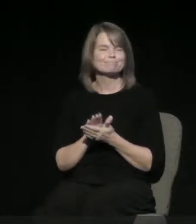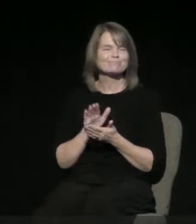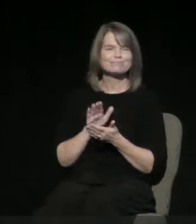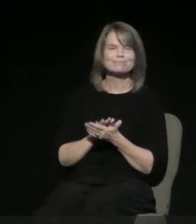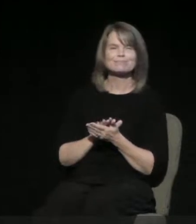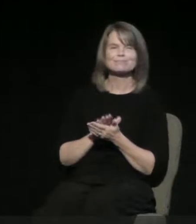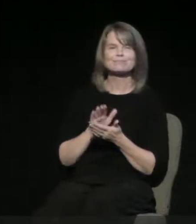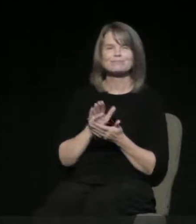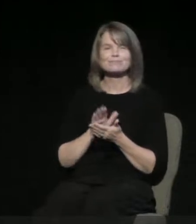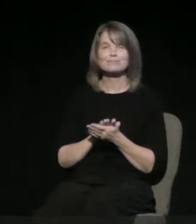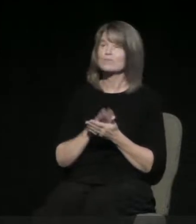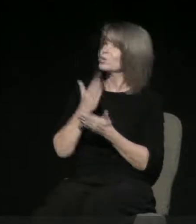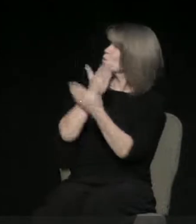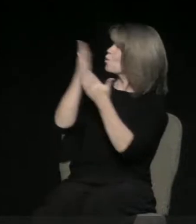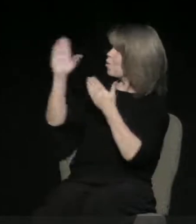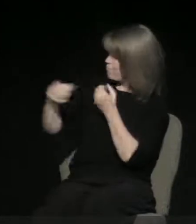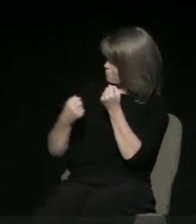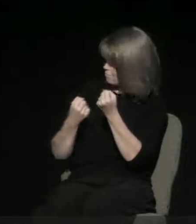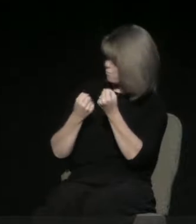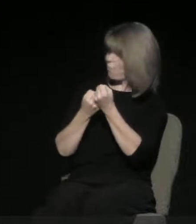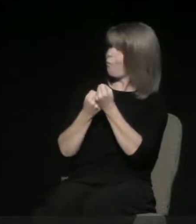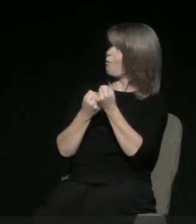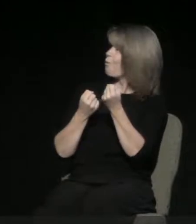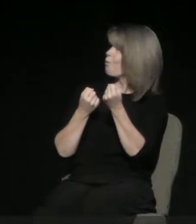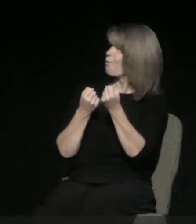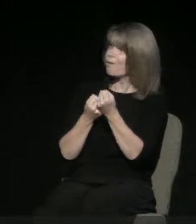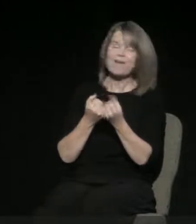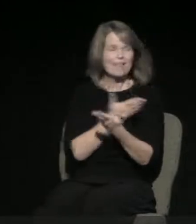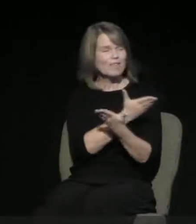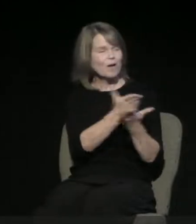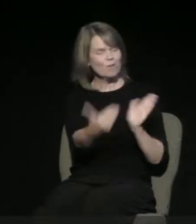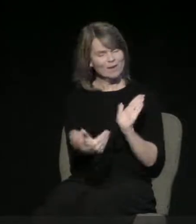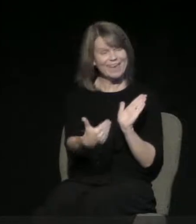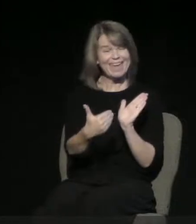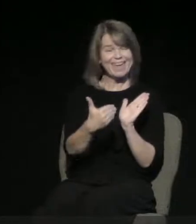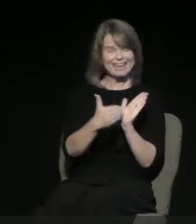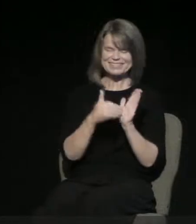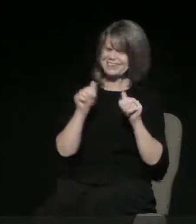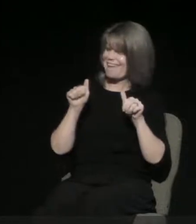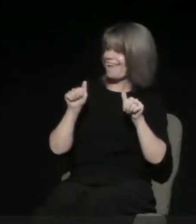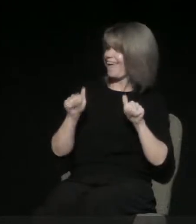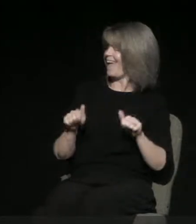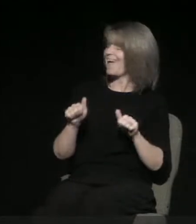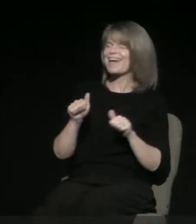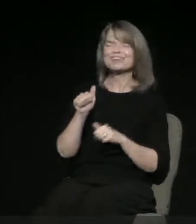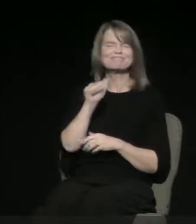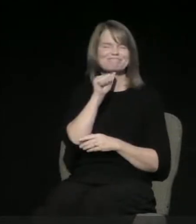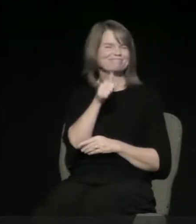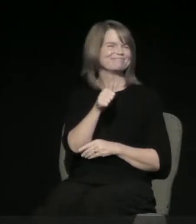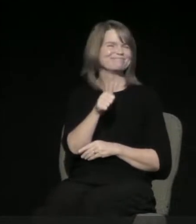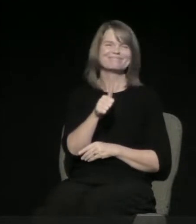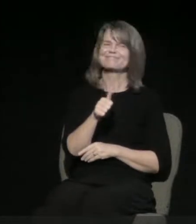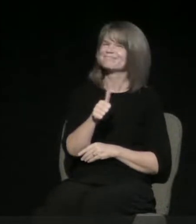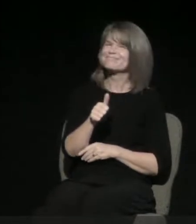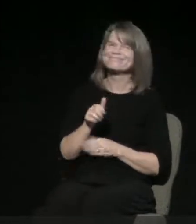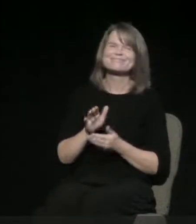And if you are false, can't be against me.